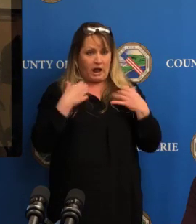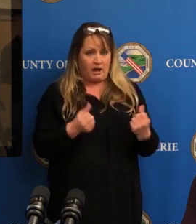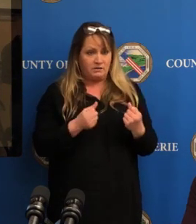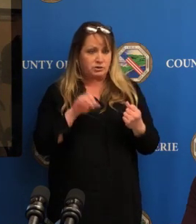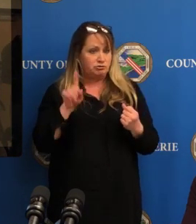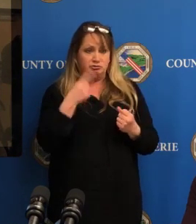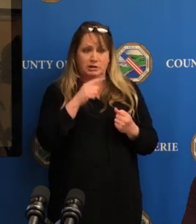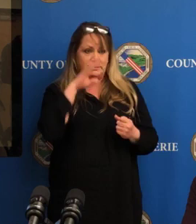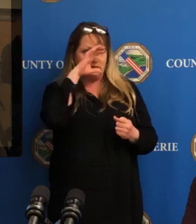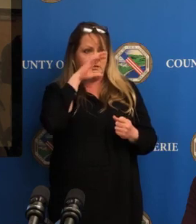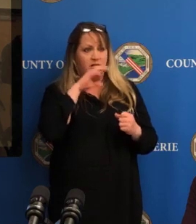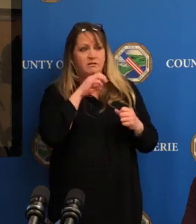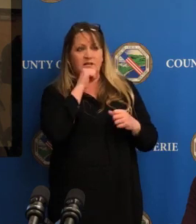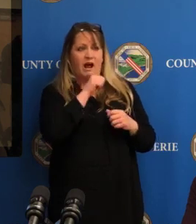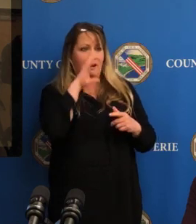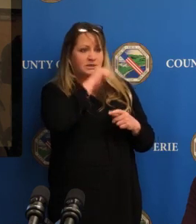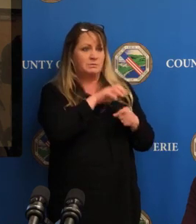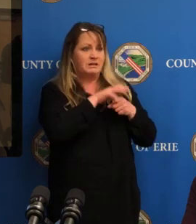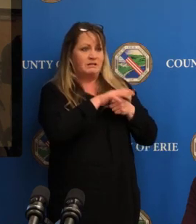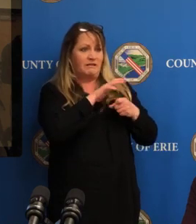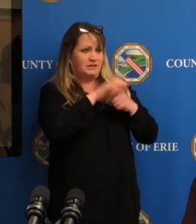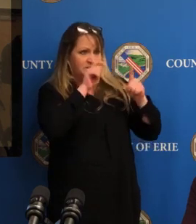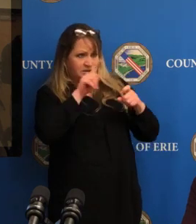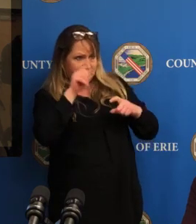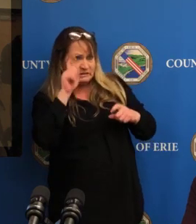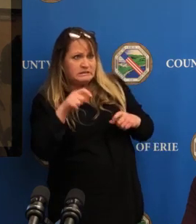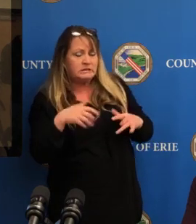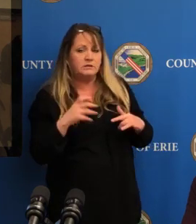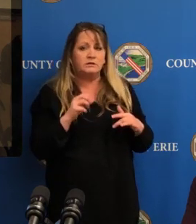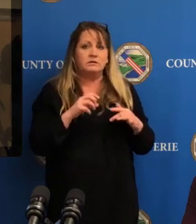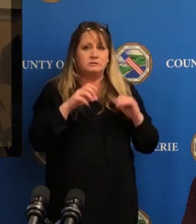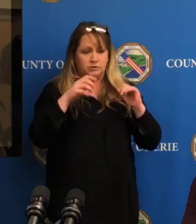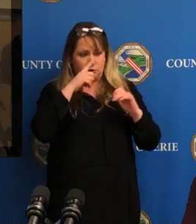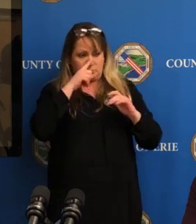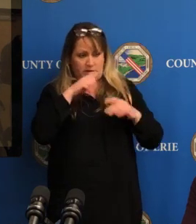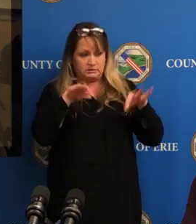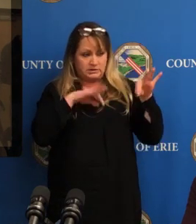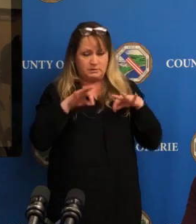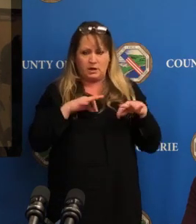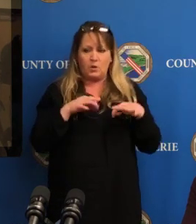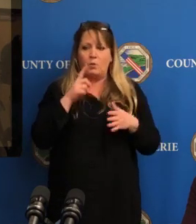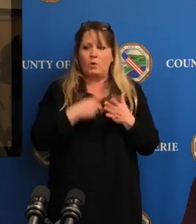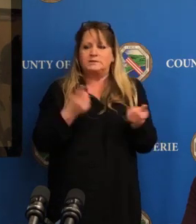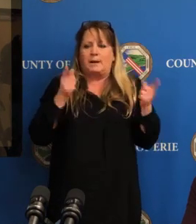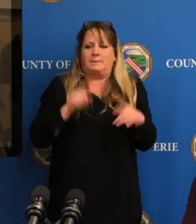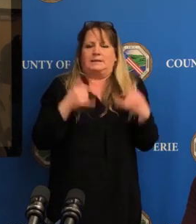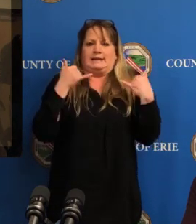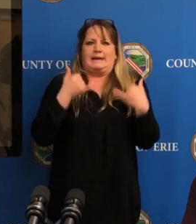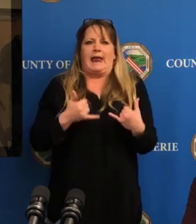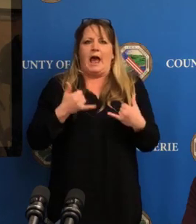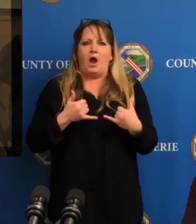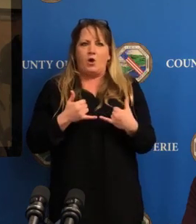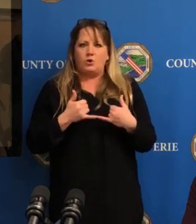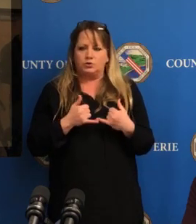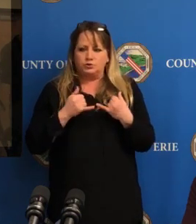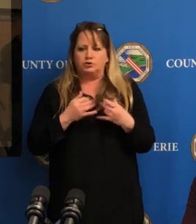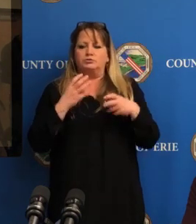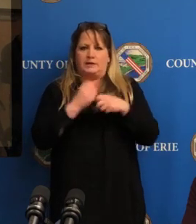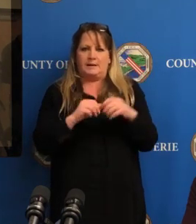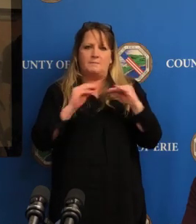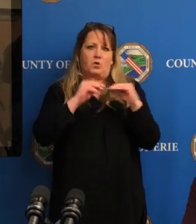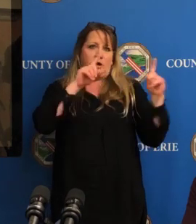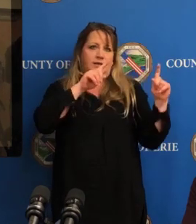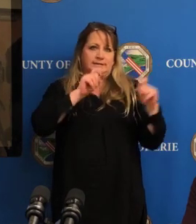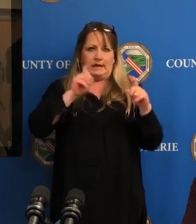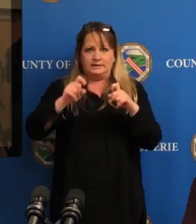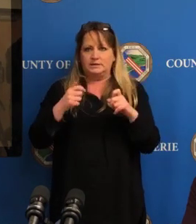underestimate how many tests we should have? And if you could elaborate a little bit on what is being done now to get your hands on more tests.